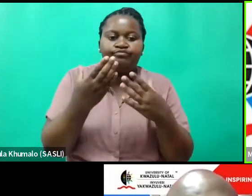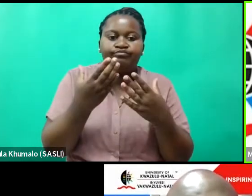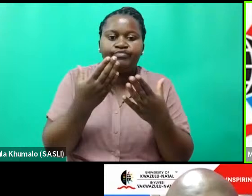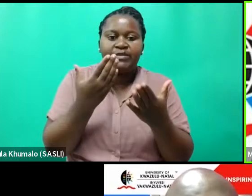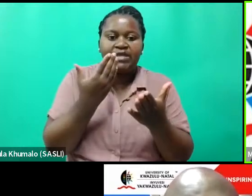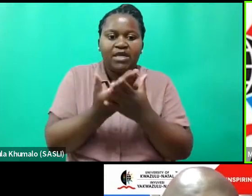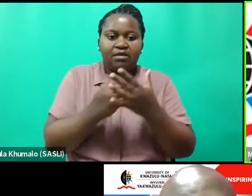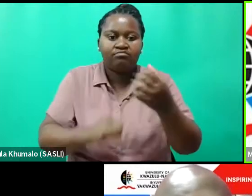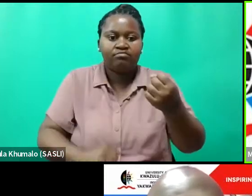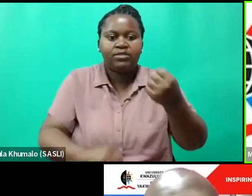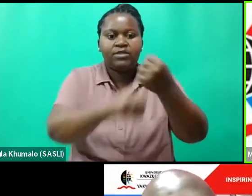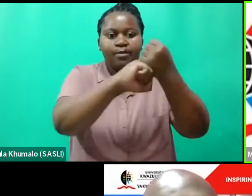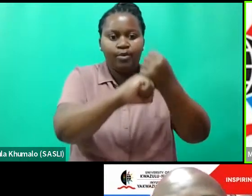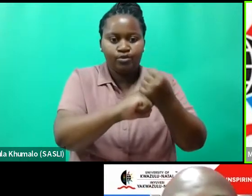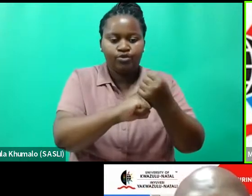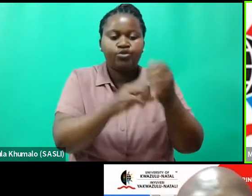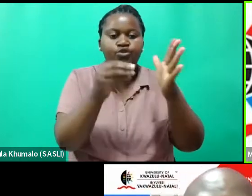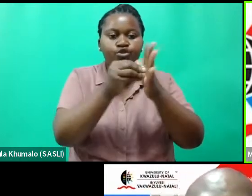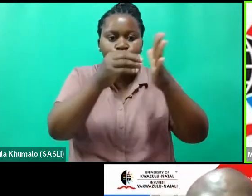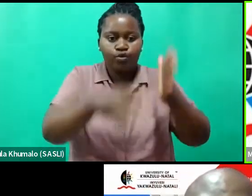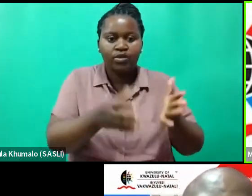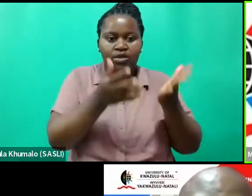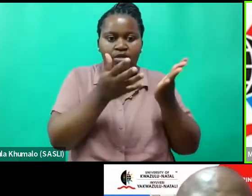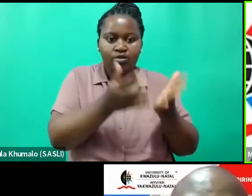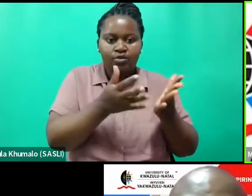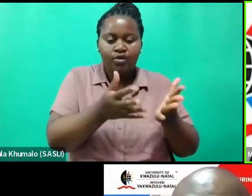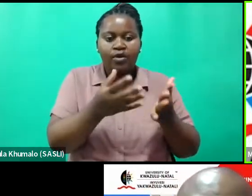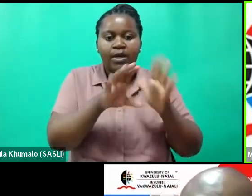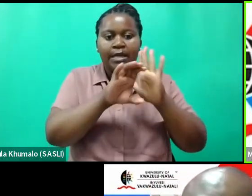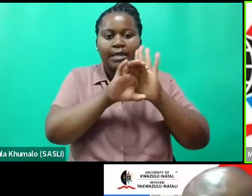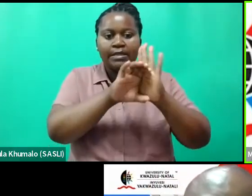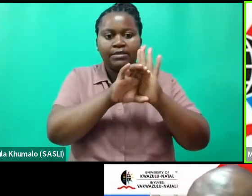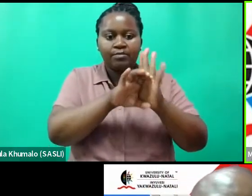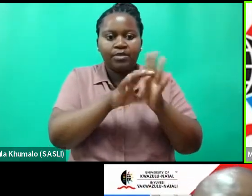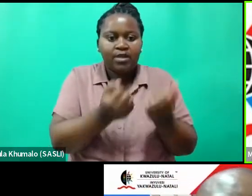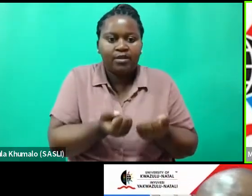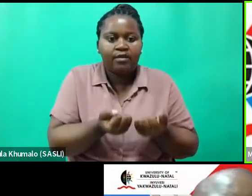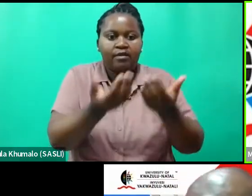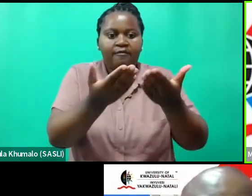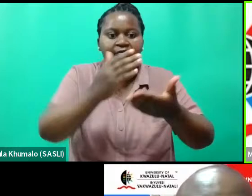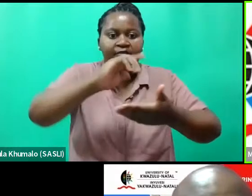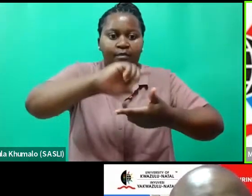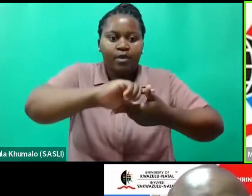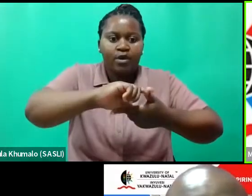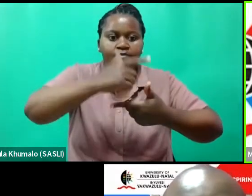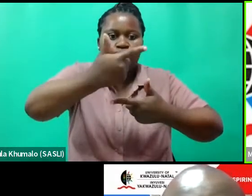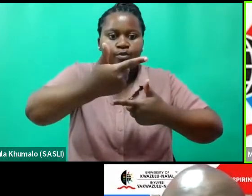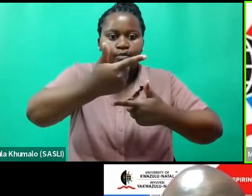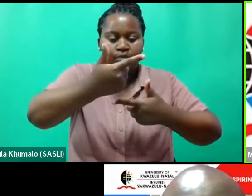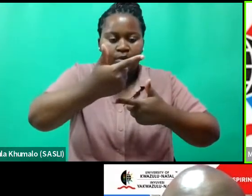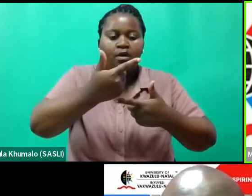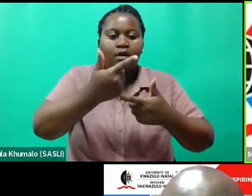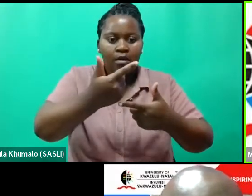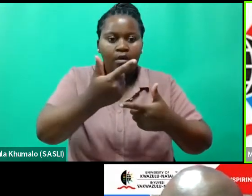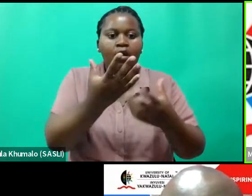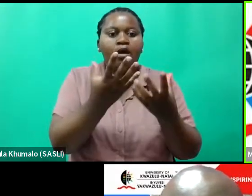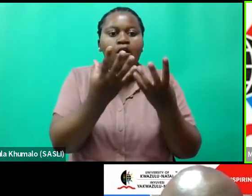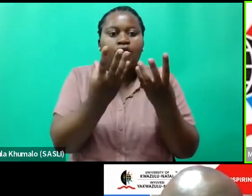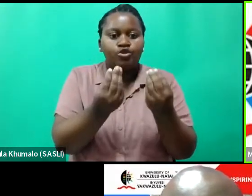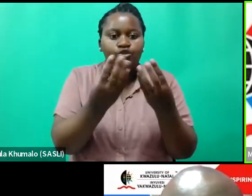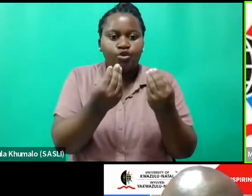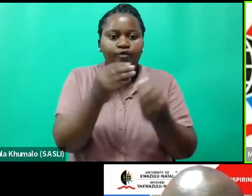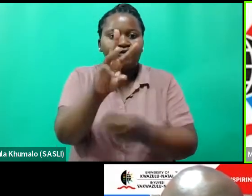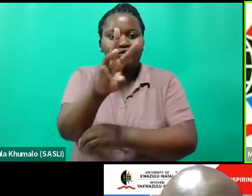support such students by, for instance, offering them laptops with relevant softwares when they enroll to